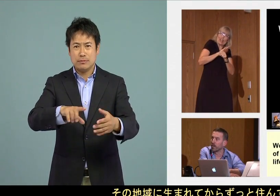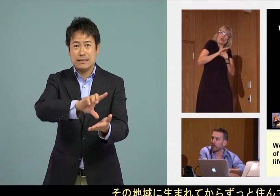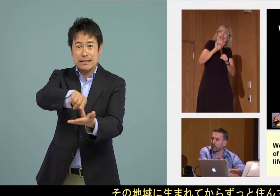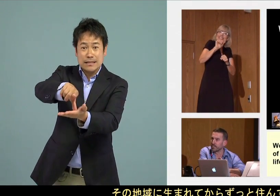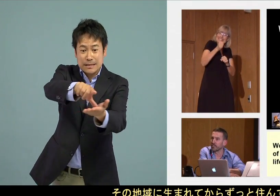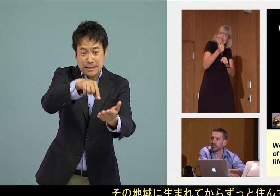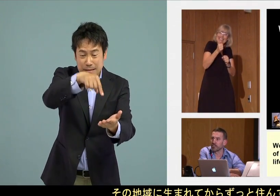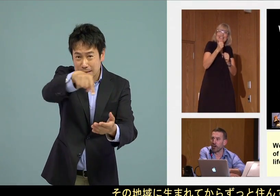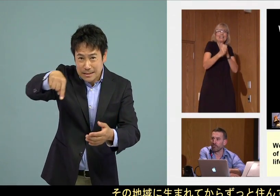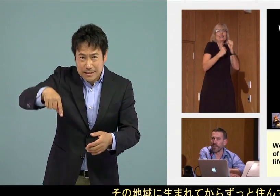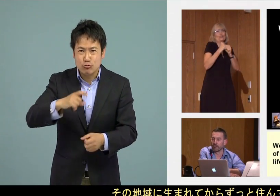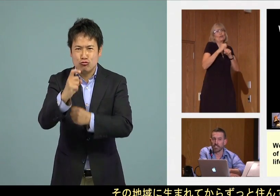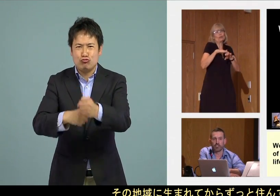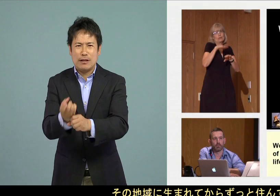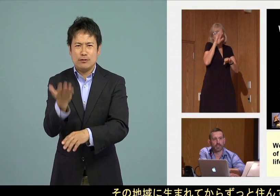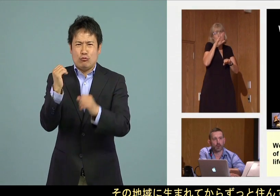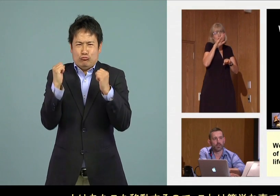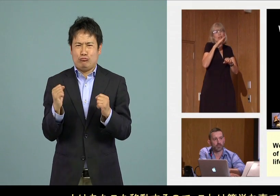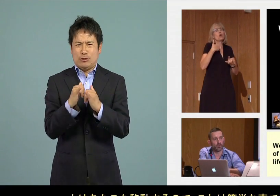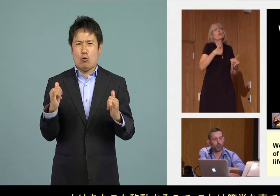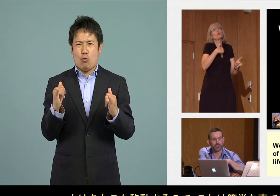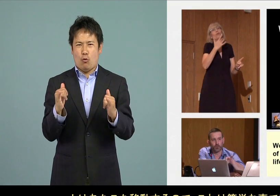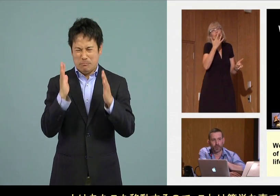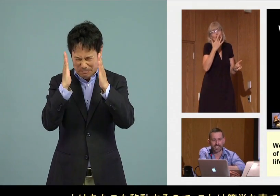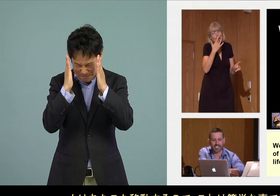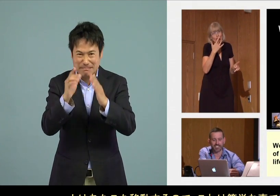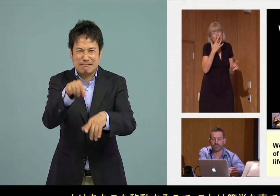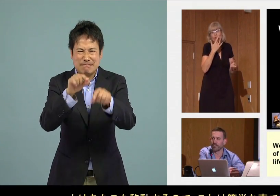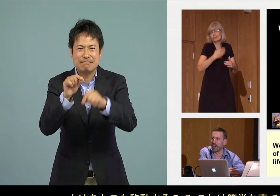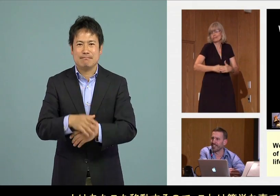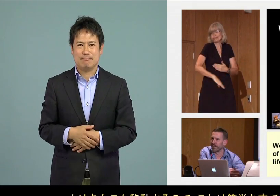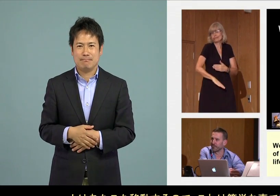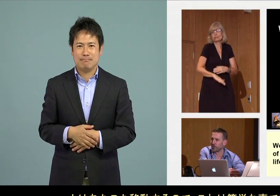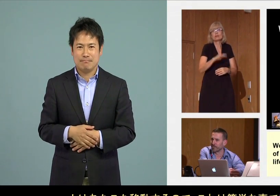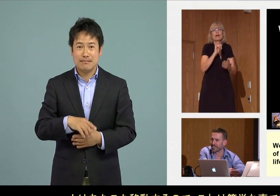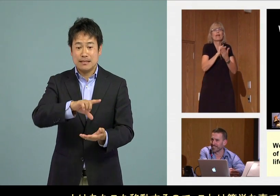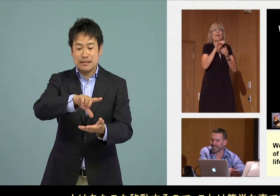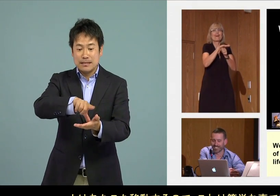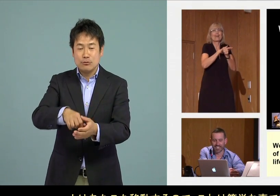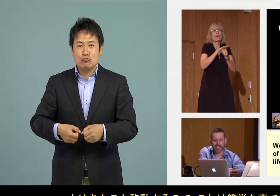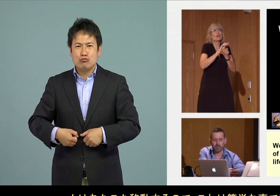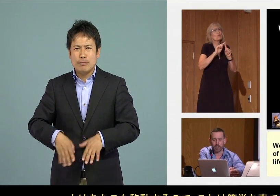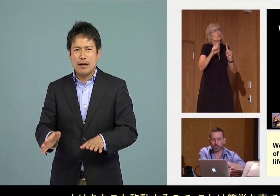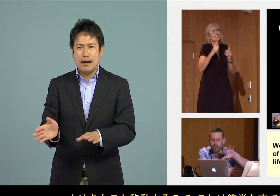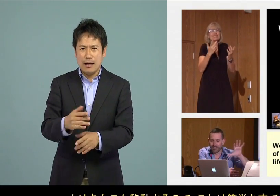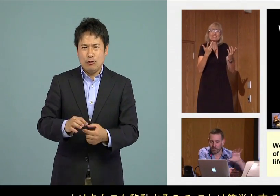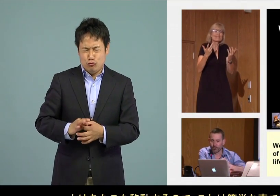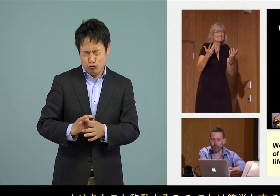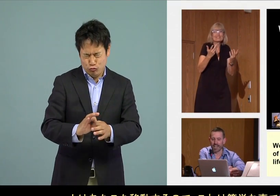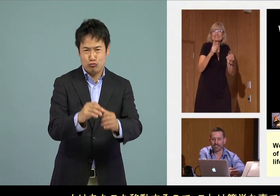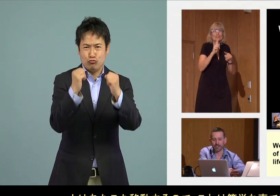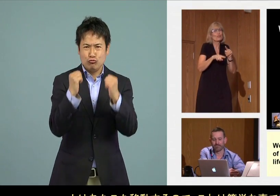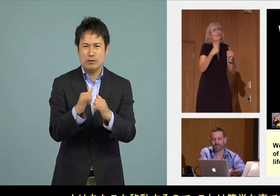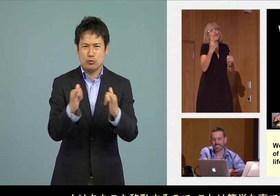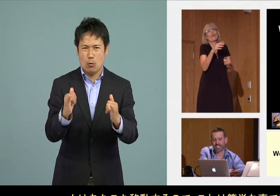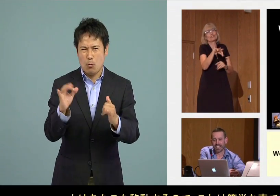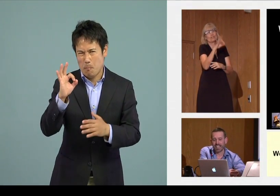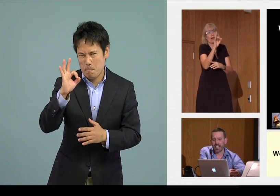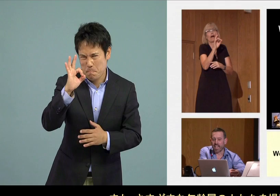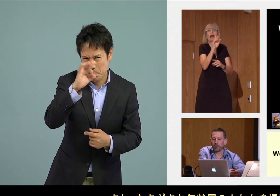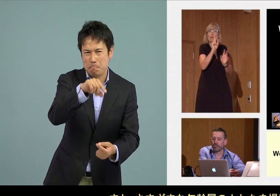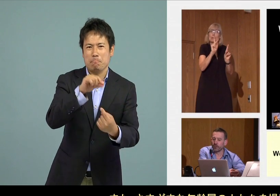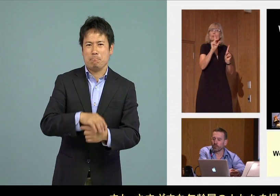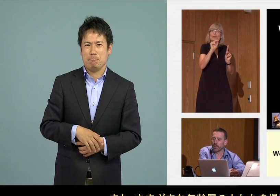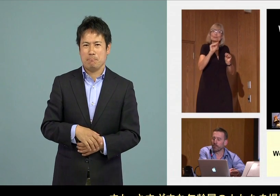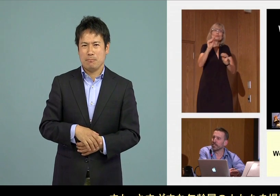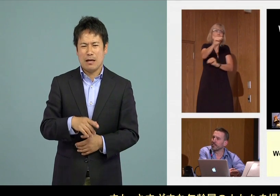lifelong residents of that region, but that wasn't always easy to find, lifelong residents. People move around.